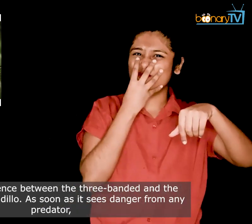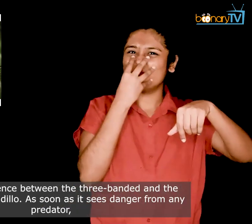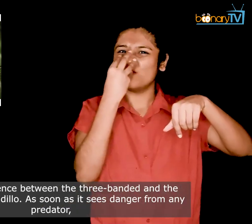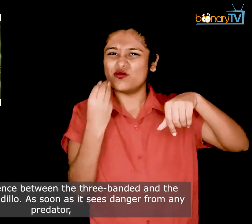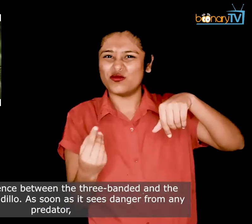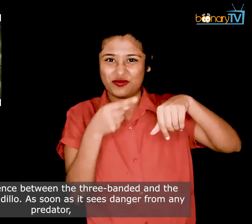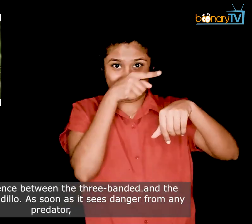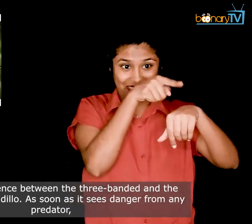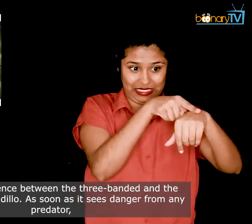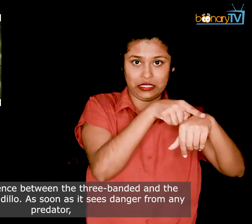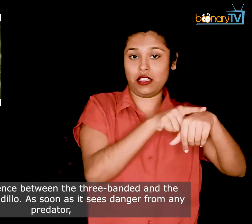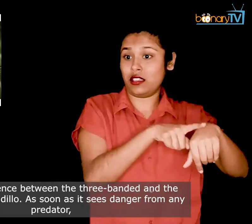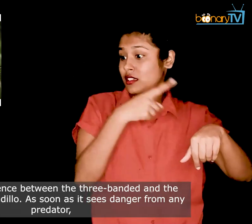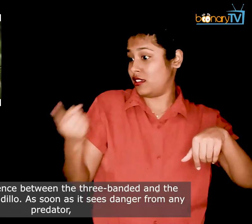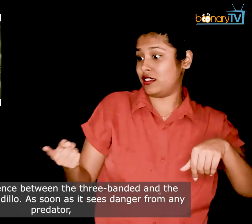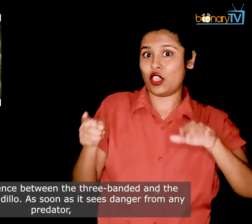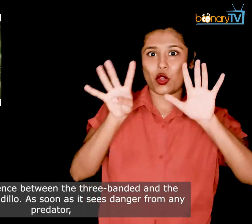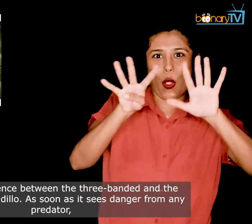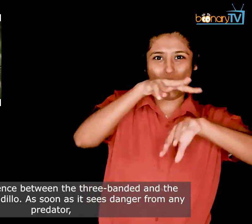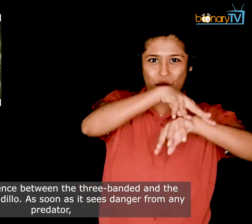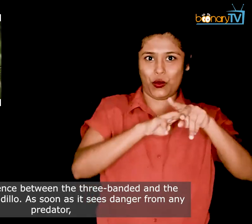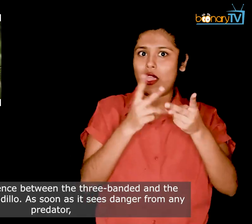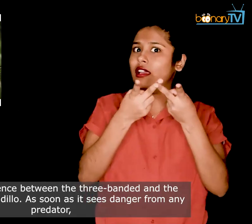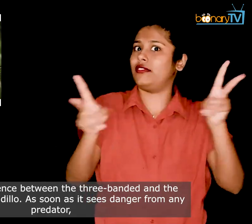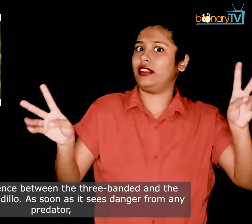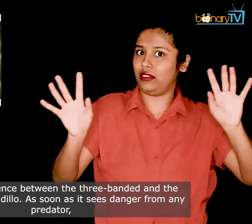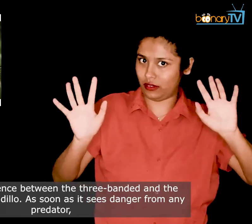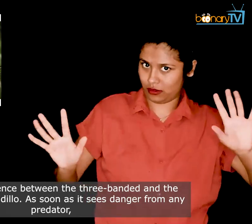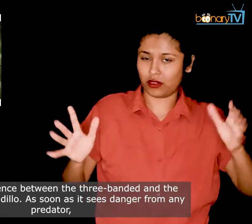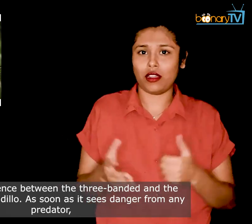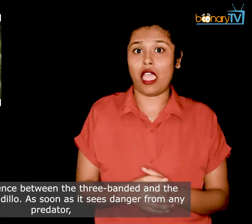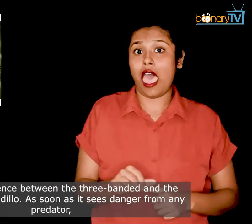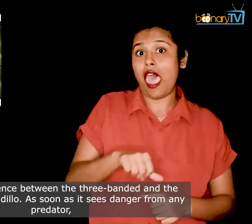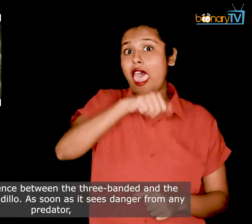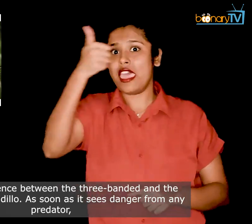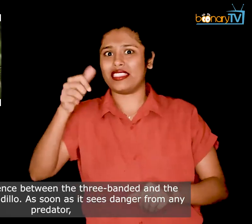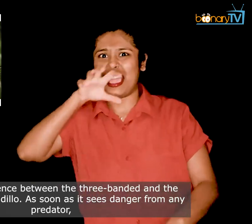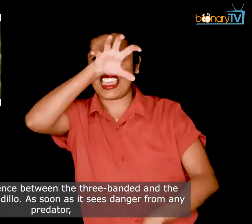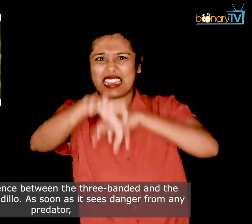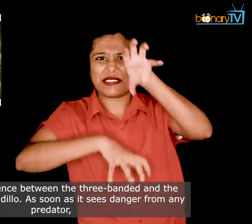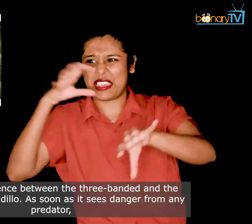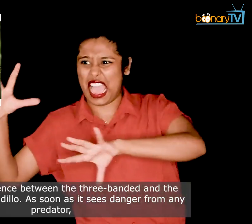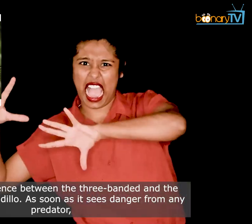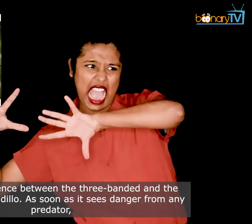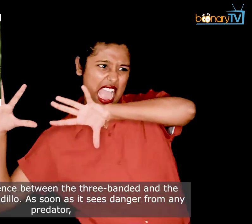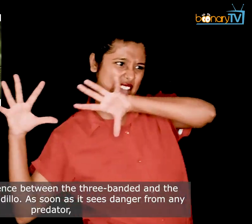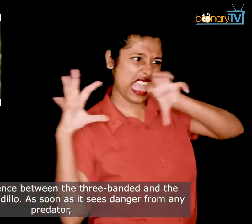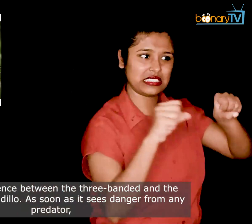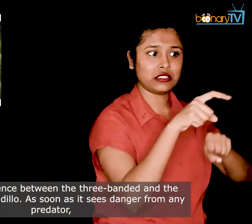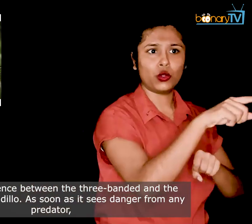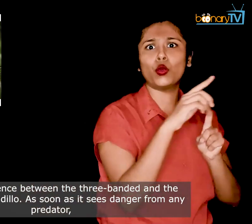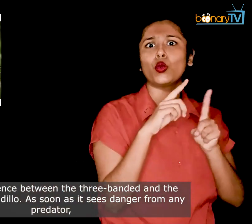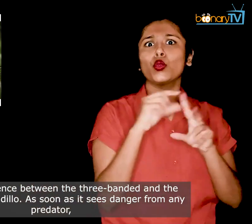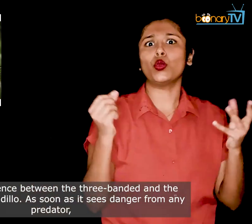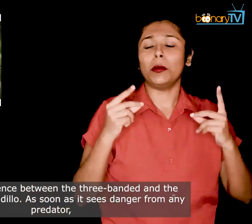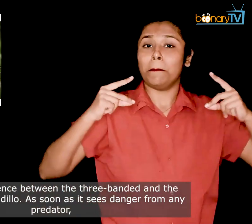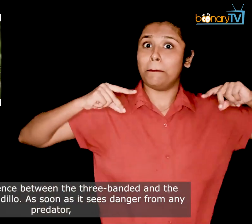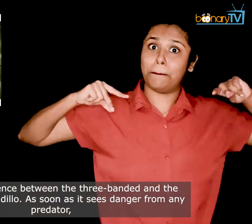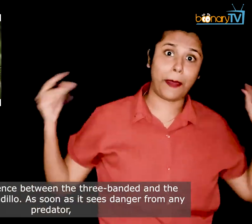difference between the three-banded and the nine-banded armadillo. As soon as it sees danger from any